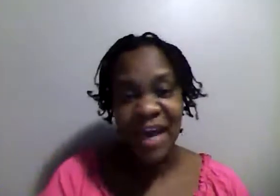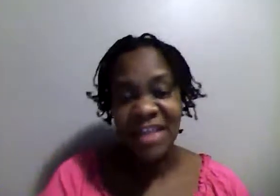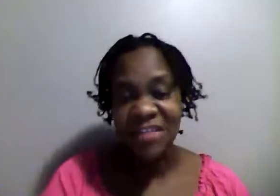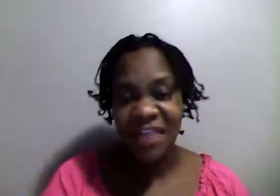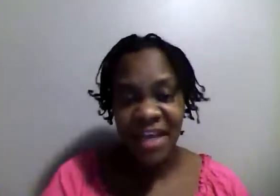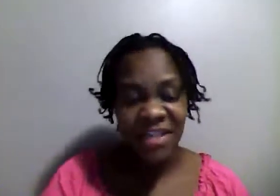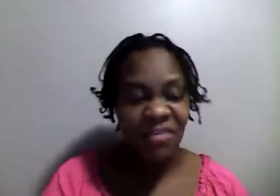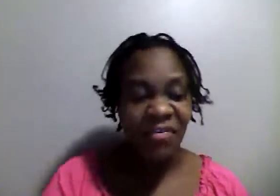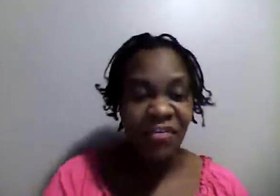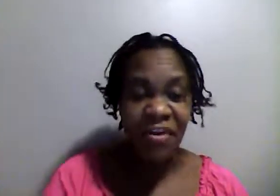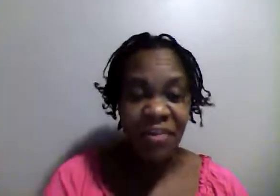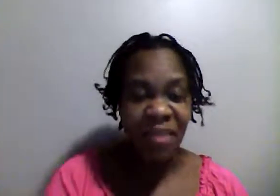plants face,